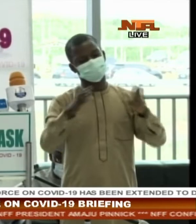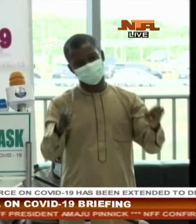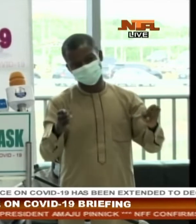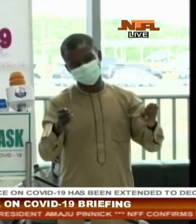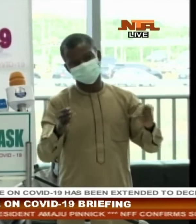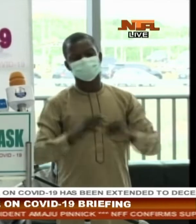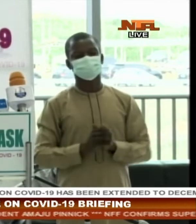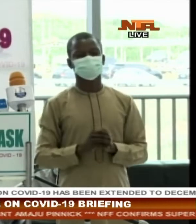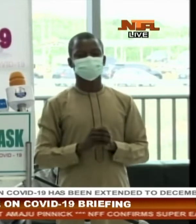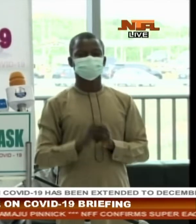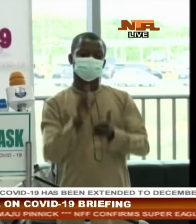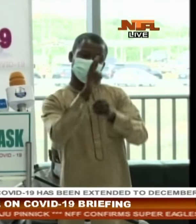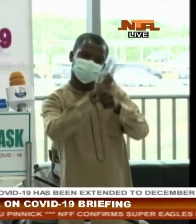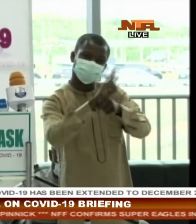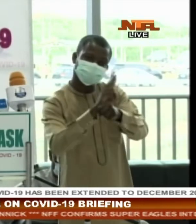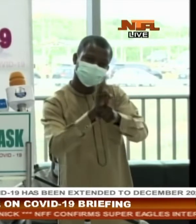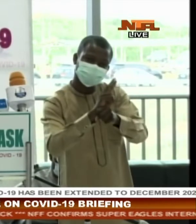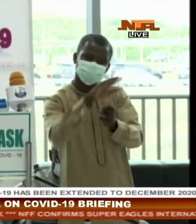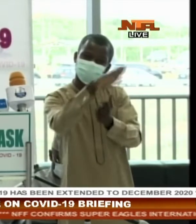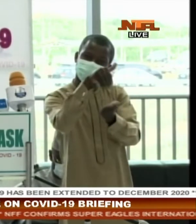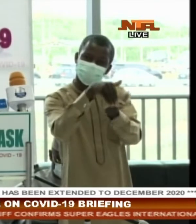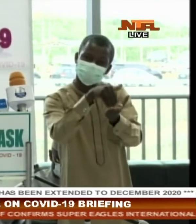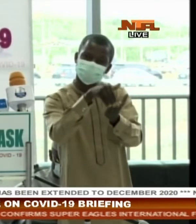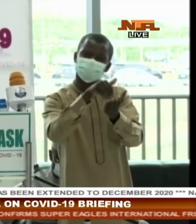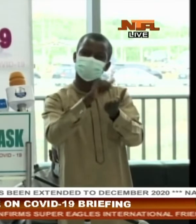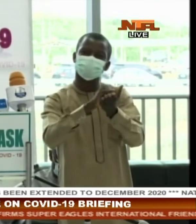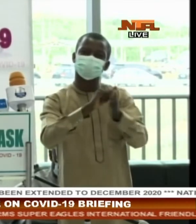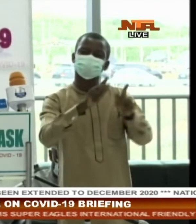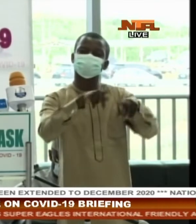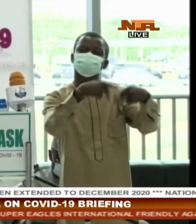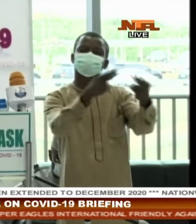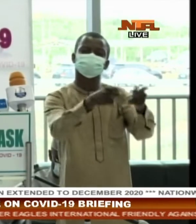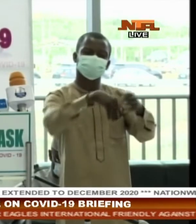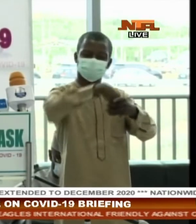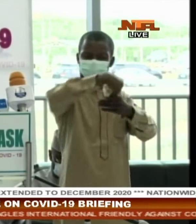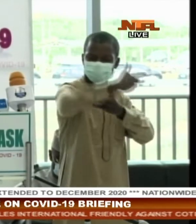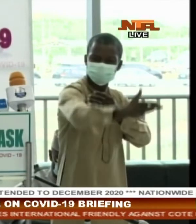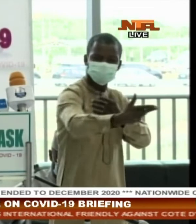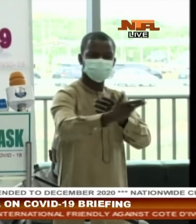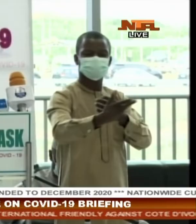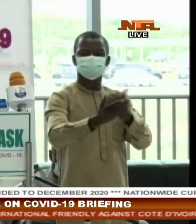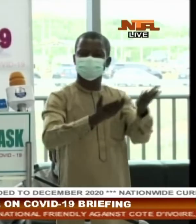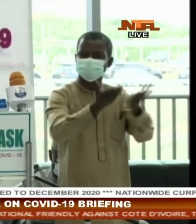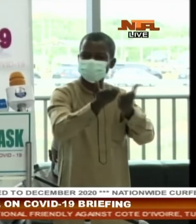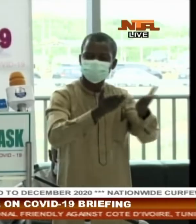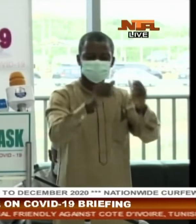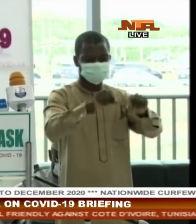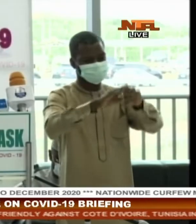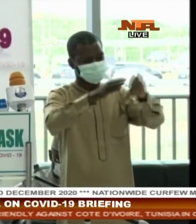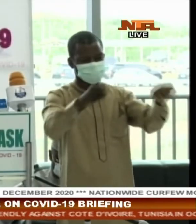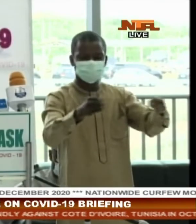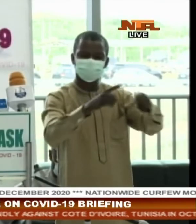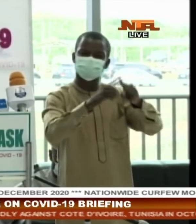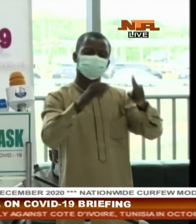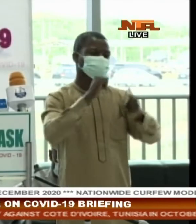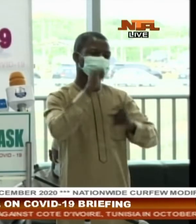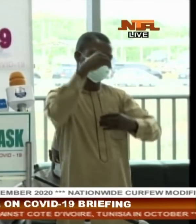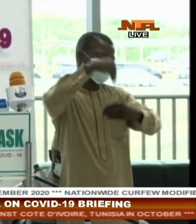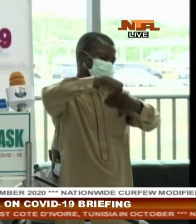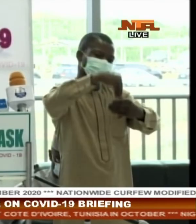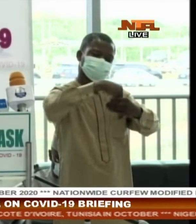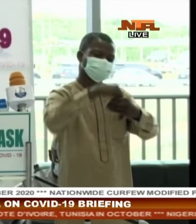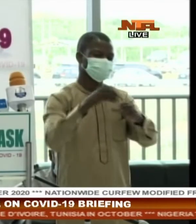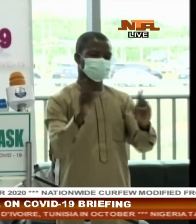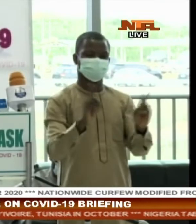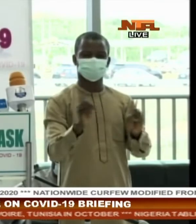Event centers that provide outdoor spaces can open, but not indoor event centers.